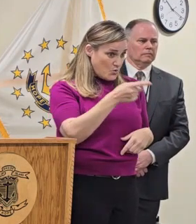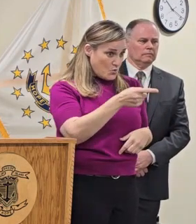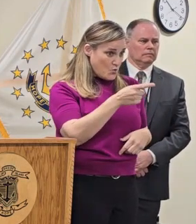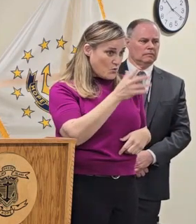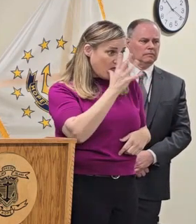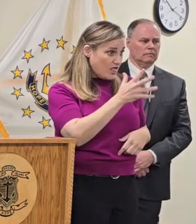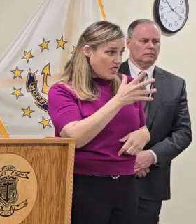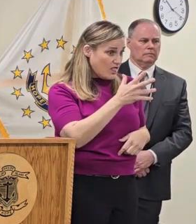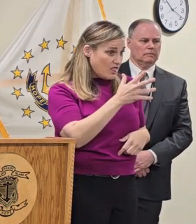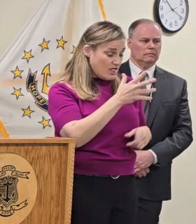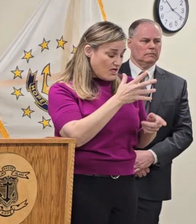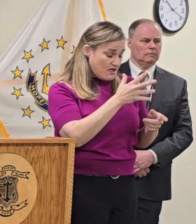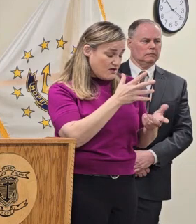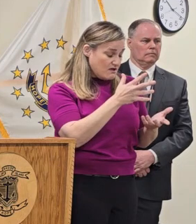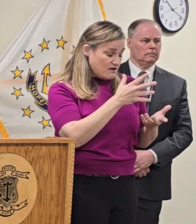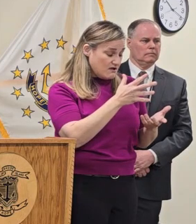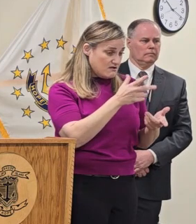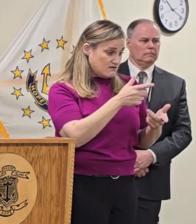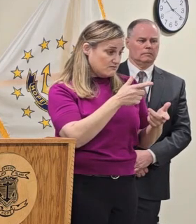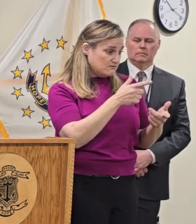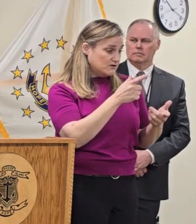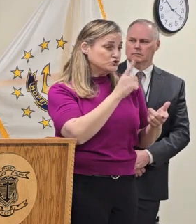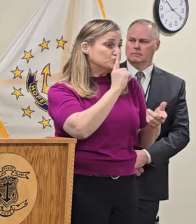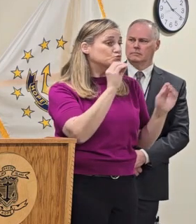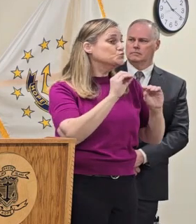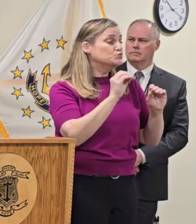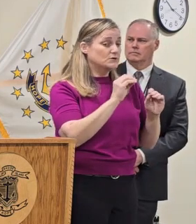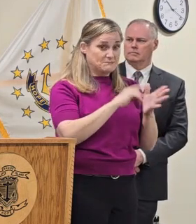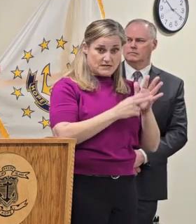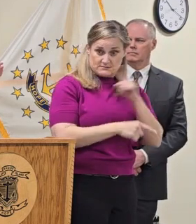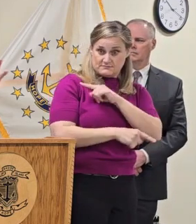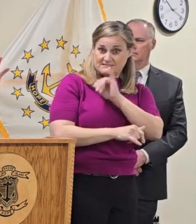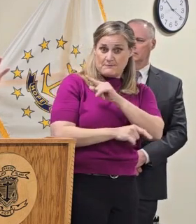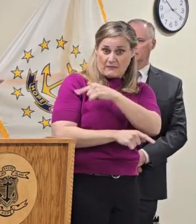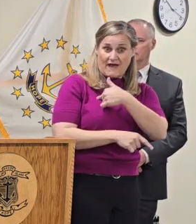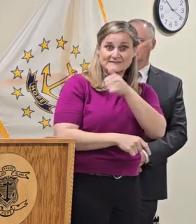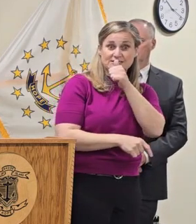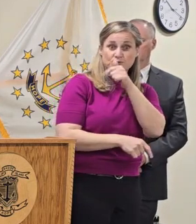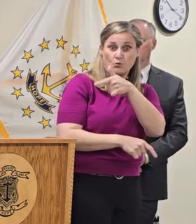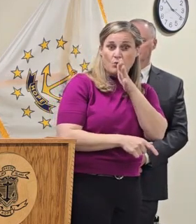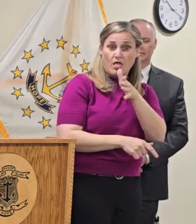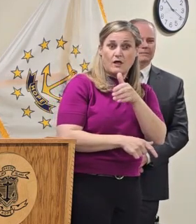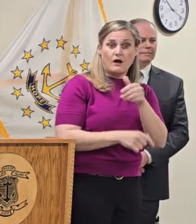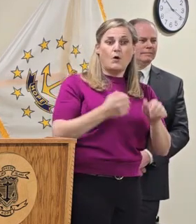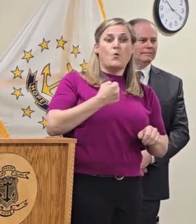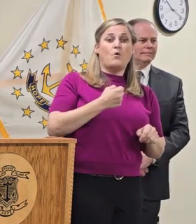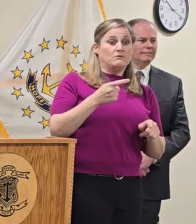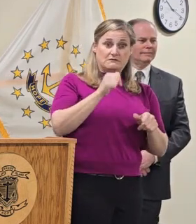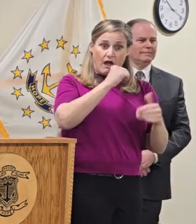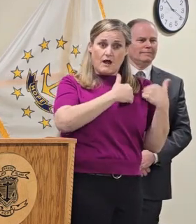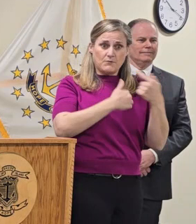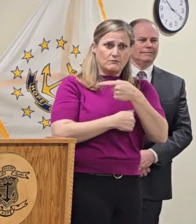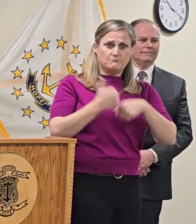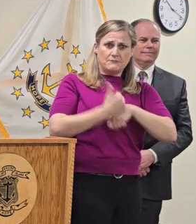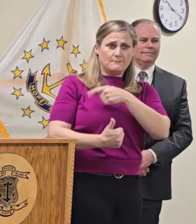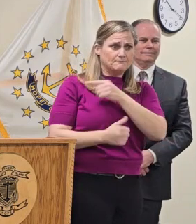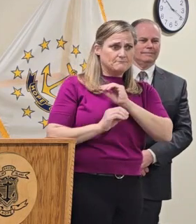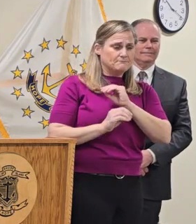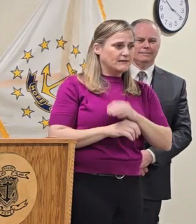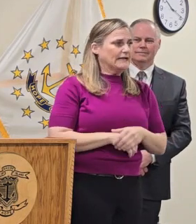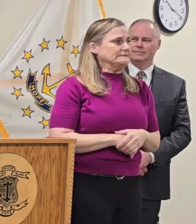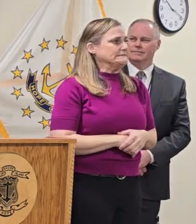you? Of course. I think that anybody, I, of course, you know, I'm pretty confident that that's not, that, you know, the chips aren't going to fall